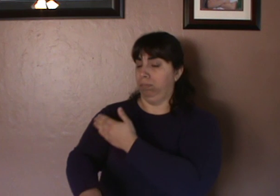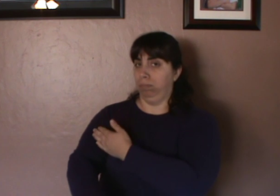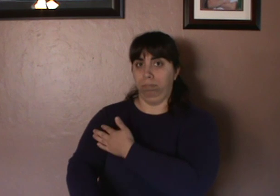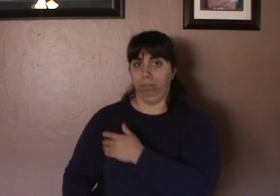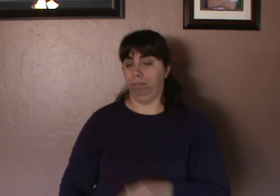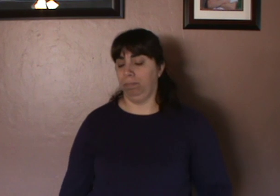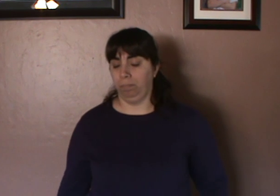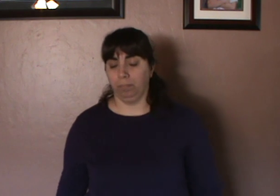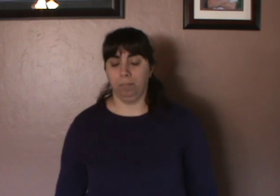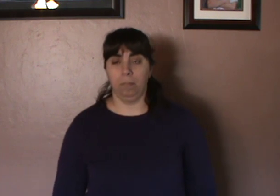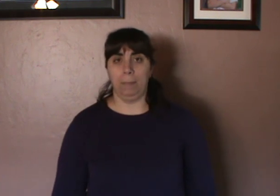go.